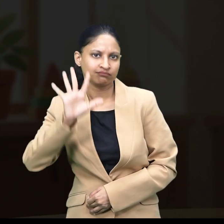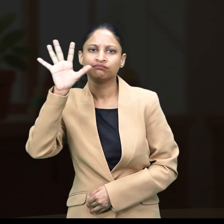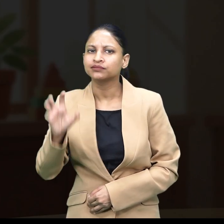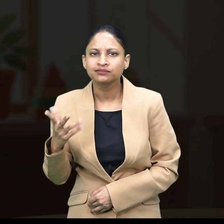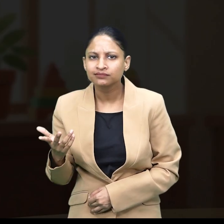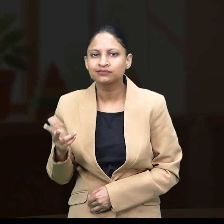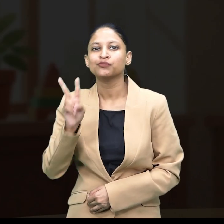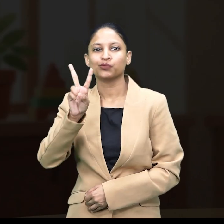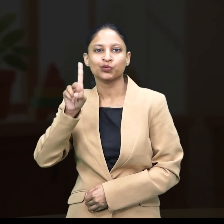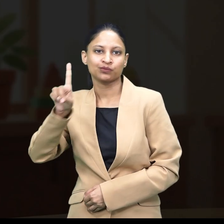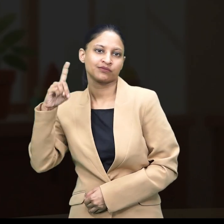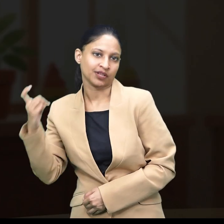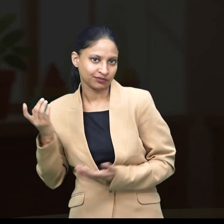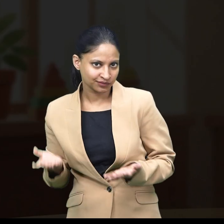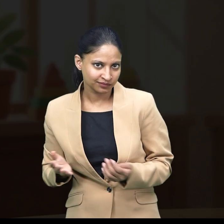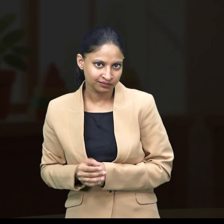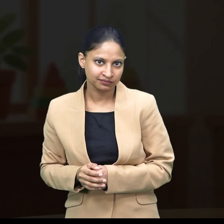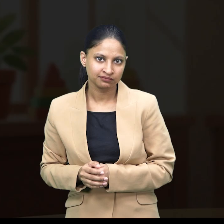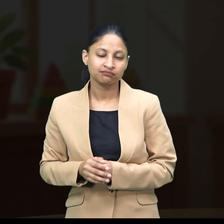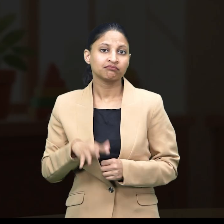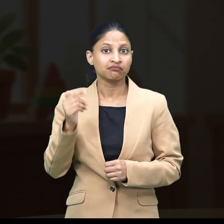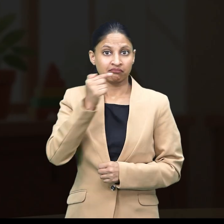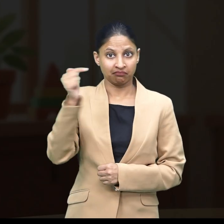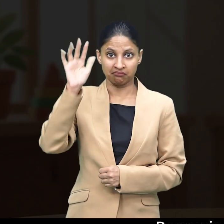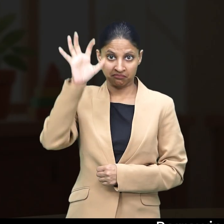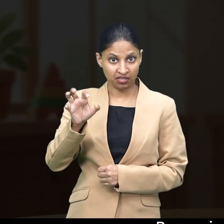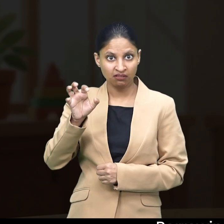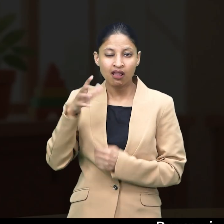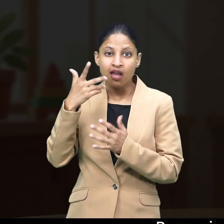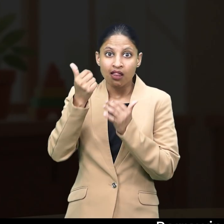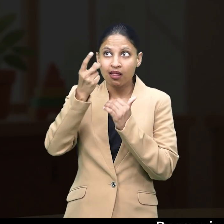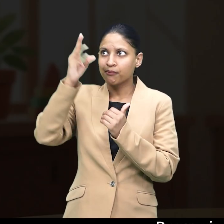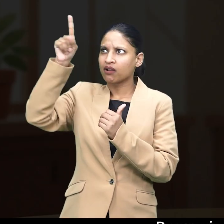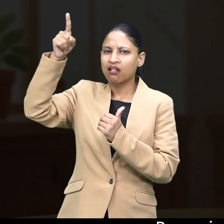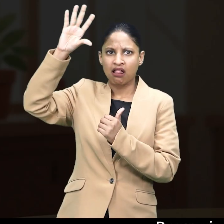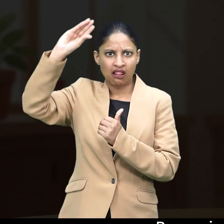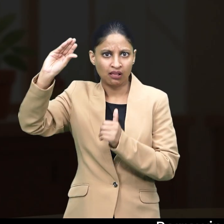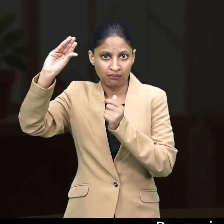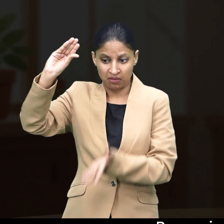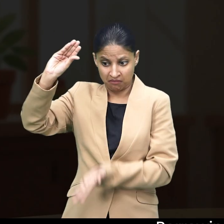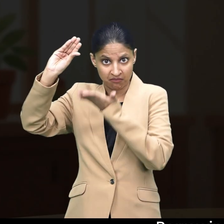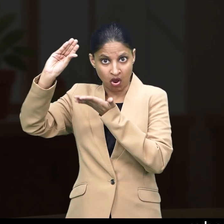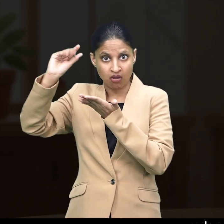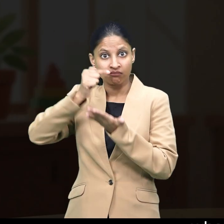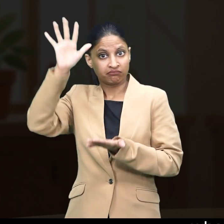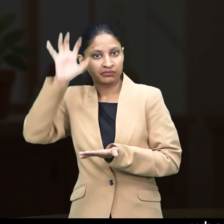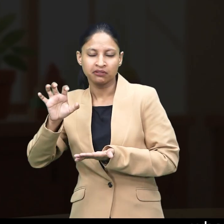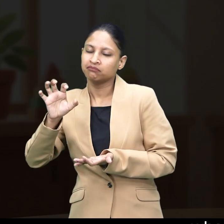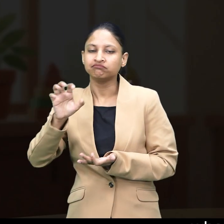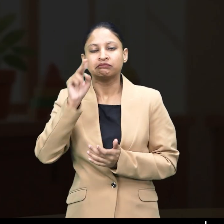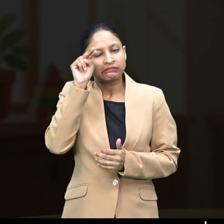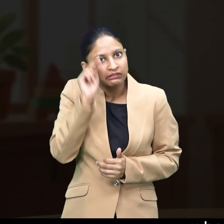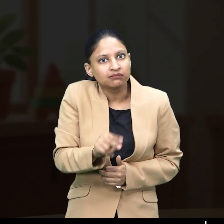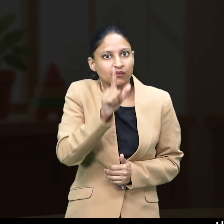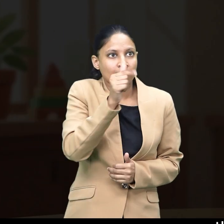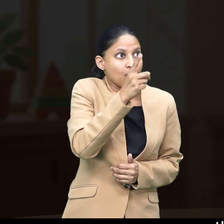385 is equal to 217. Borrowing helps us subtract correctly when the top digit